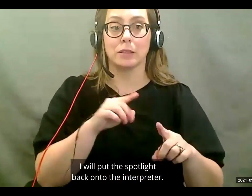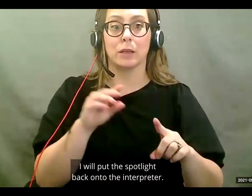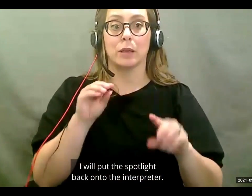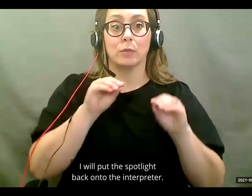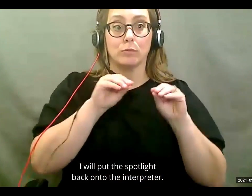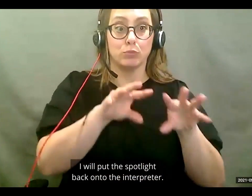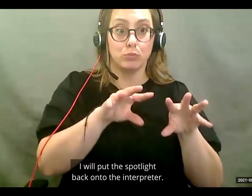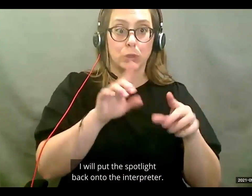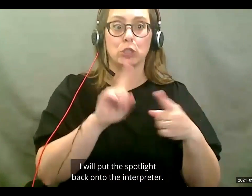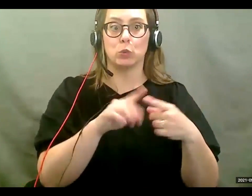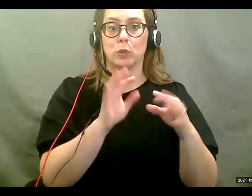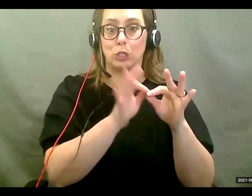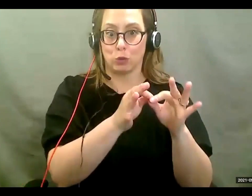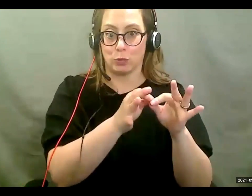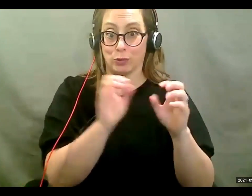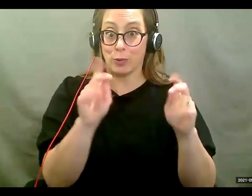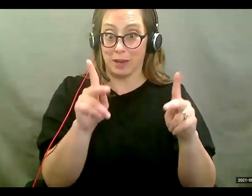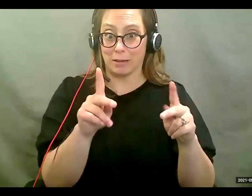spotlight back onto the interpreter.